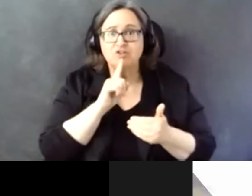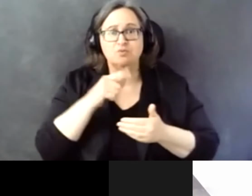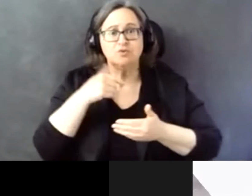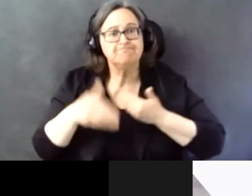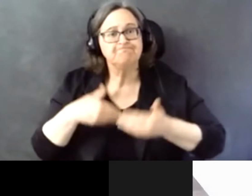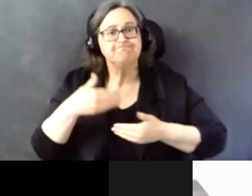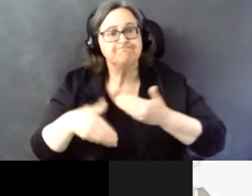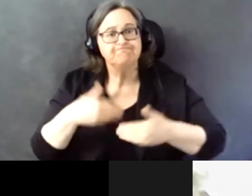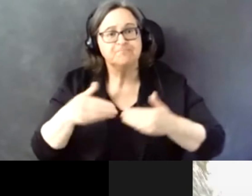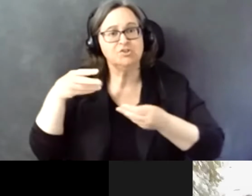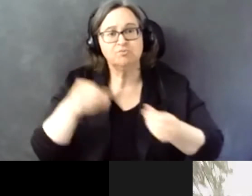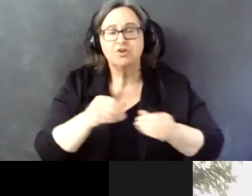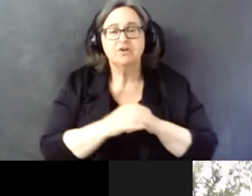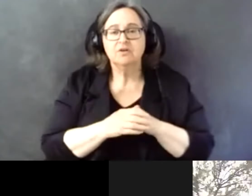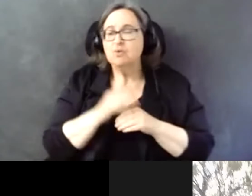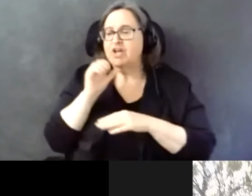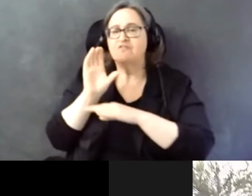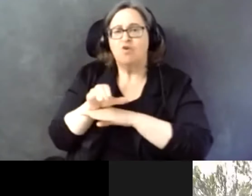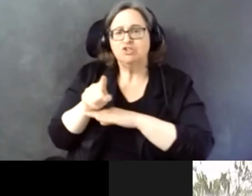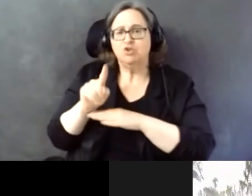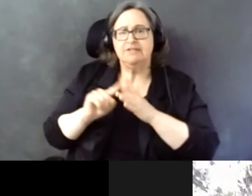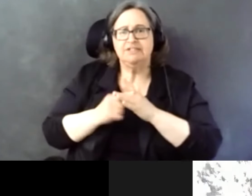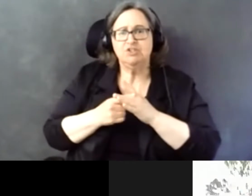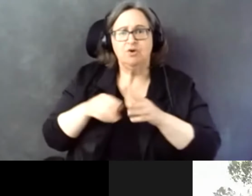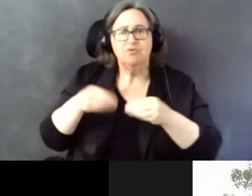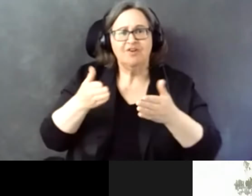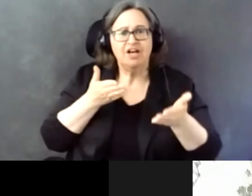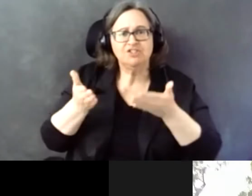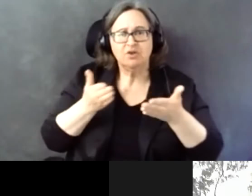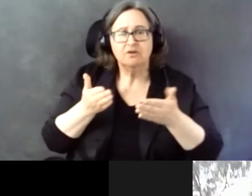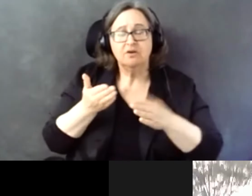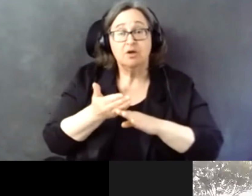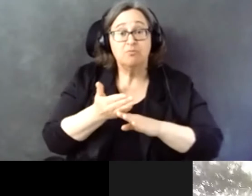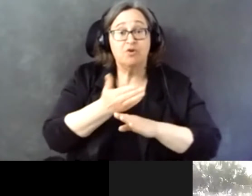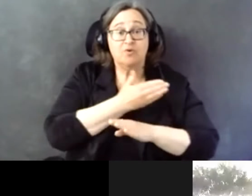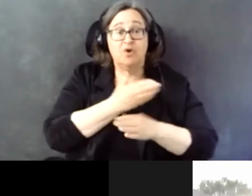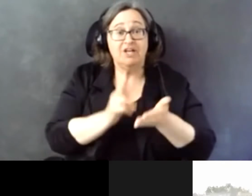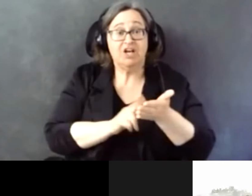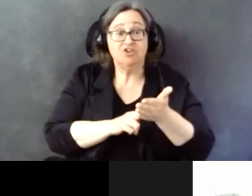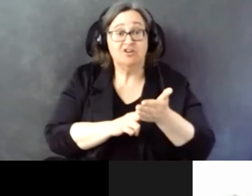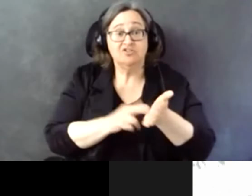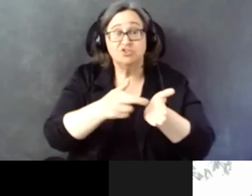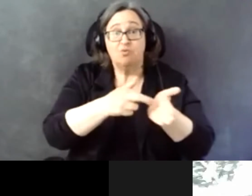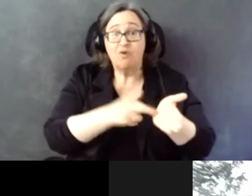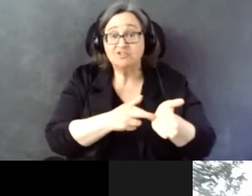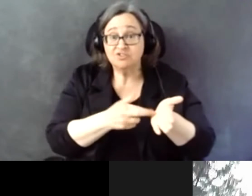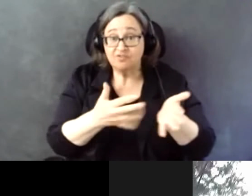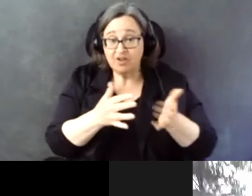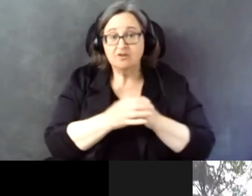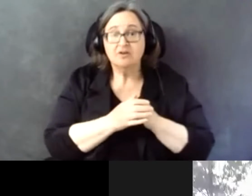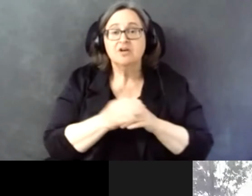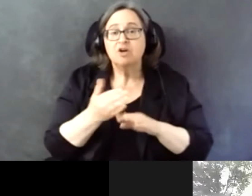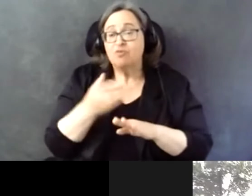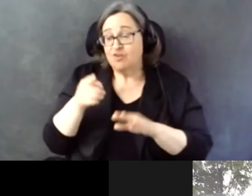and quickly um that you're not forced to actually start providing services before your contracts are registered and before you are